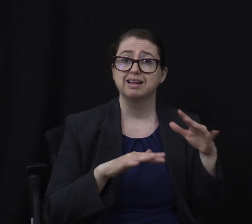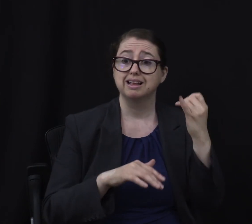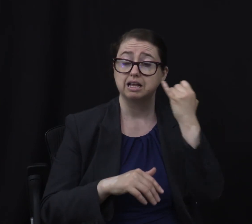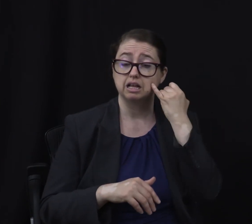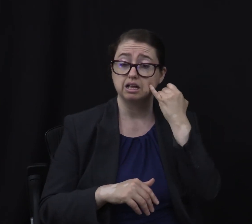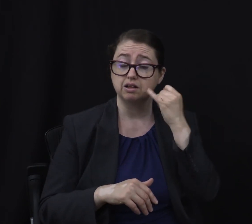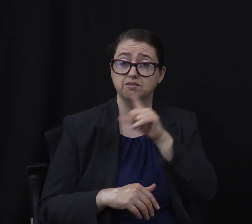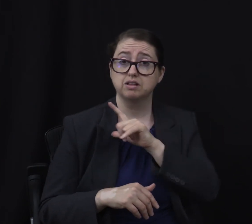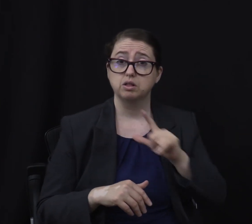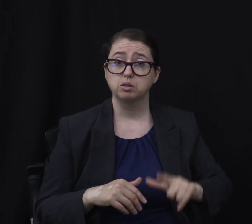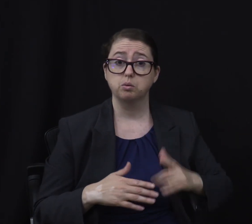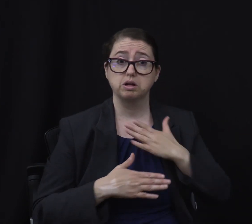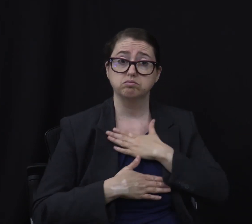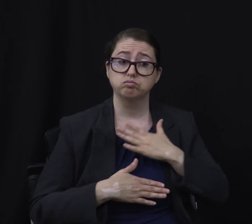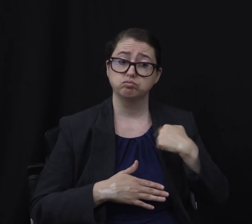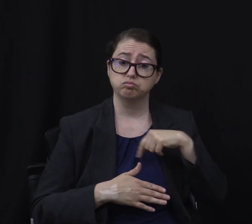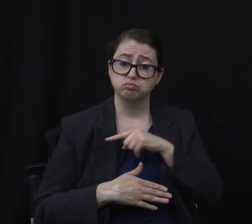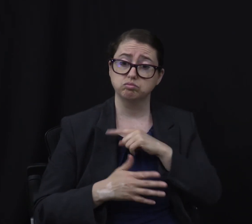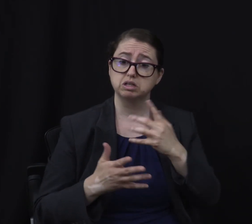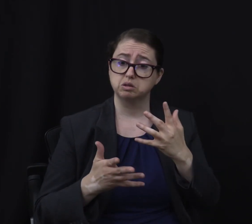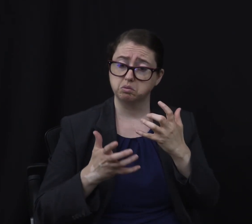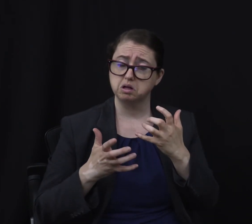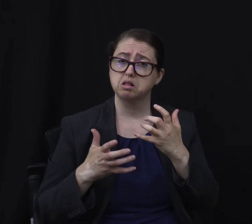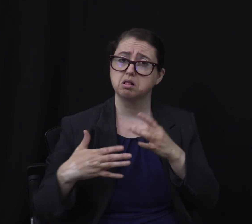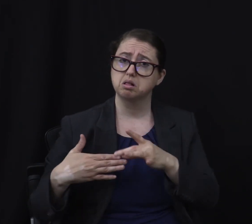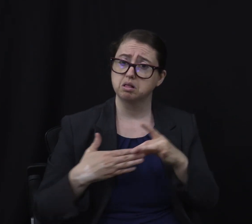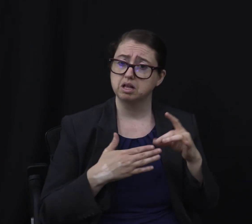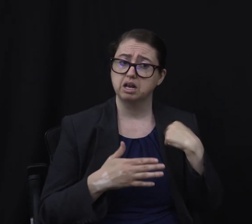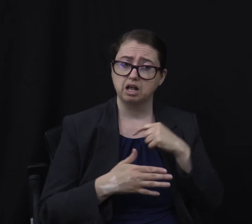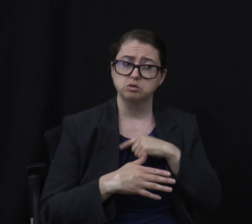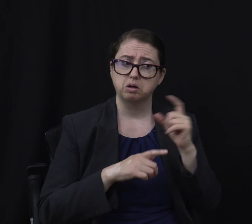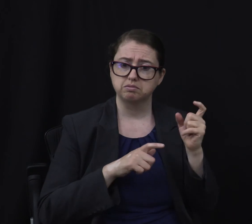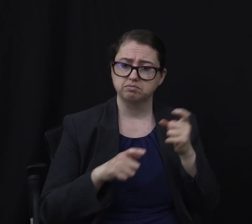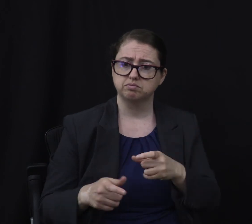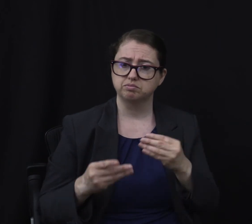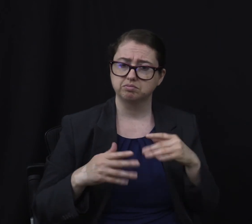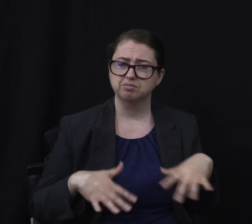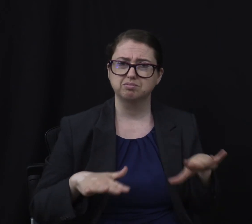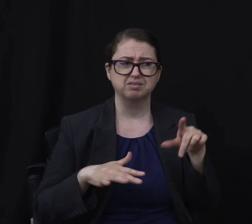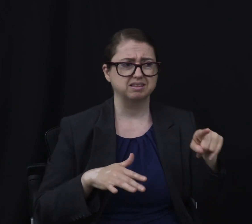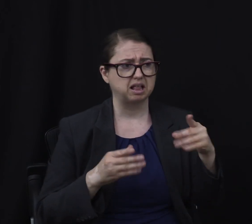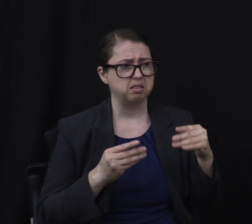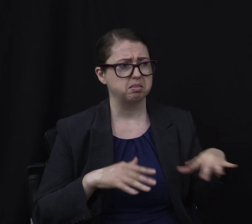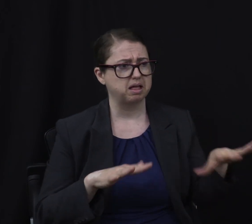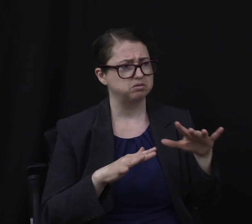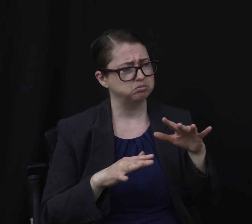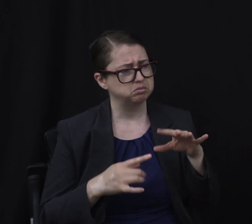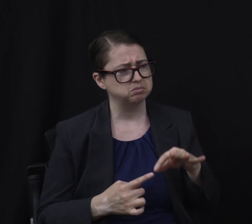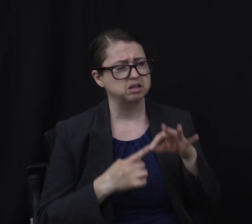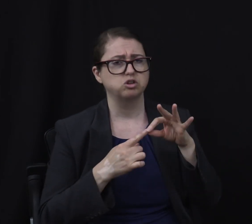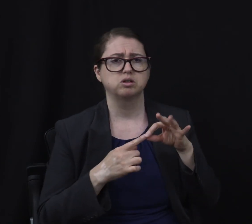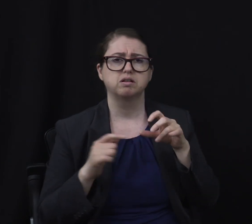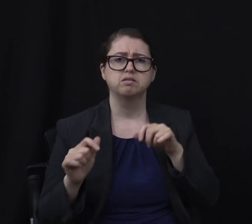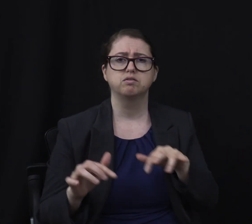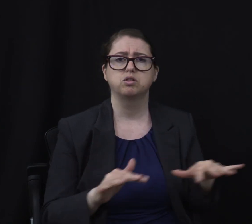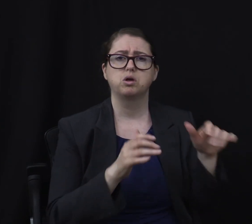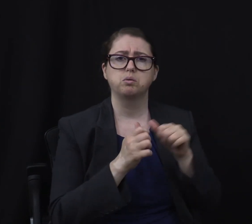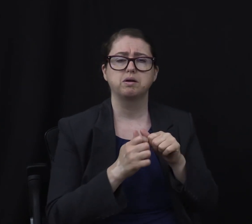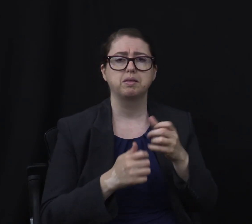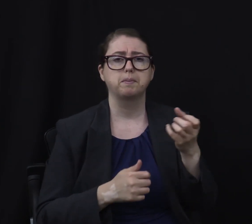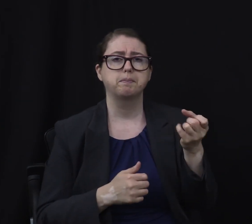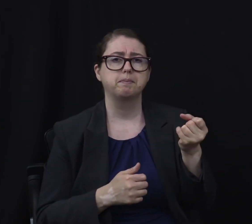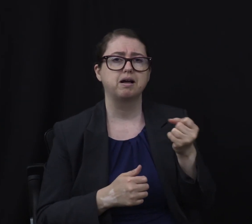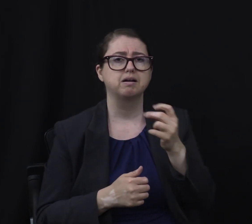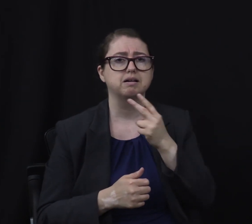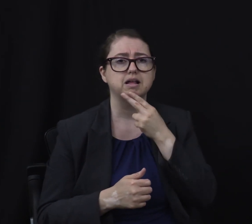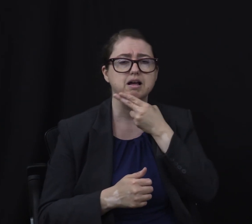then he will bring us into this land and give it to us, a land which flows with milk and honey. Only, they say, do